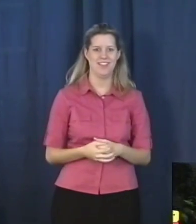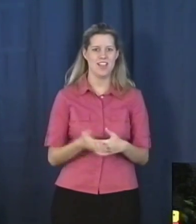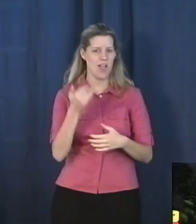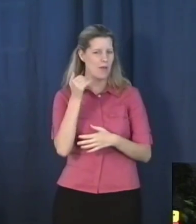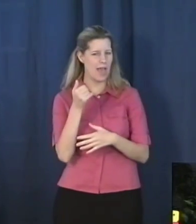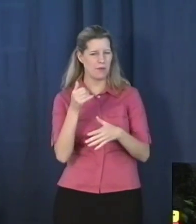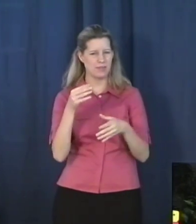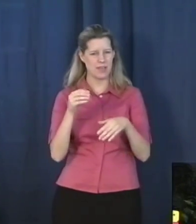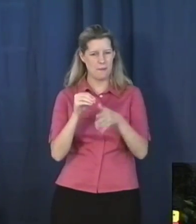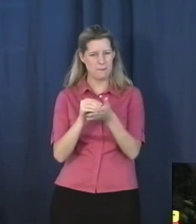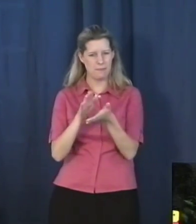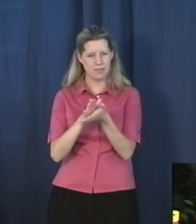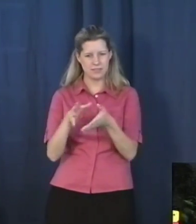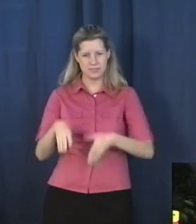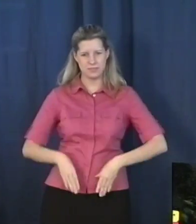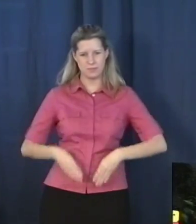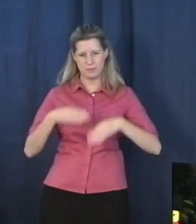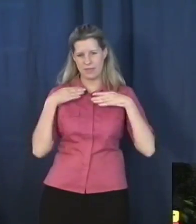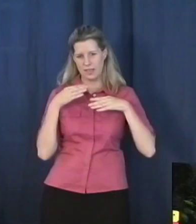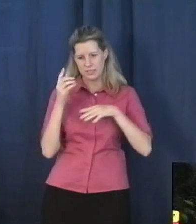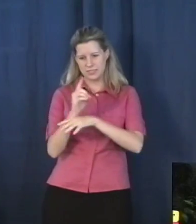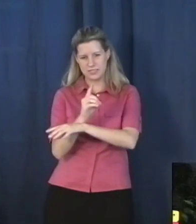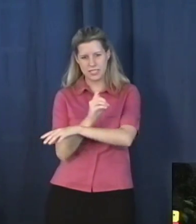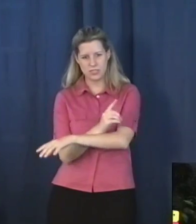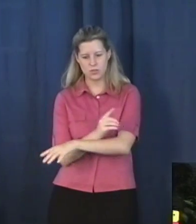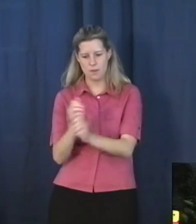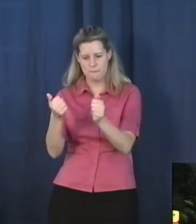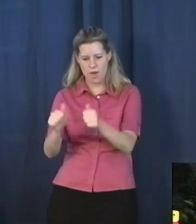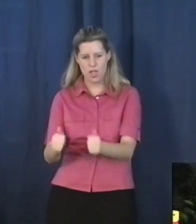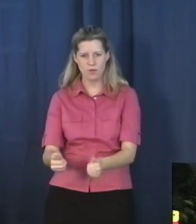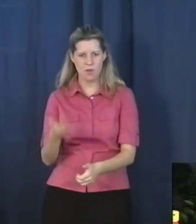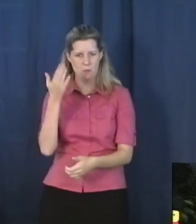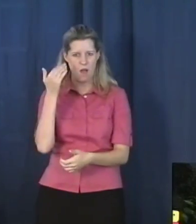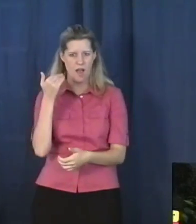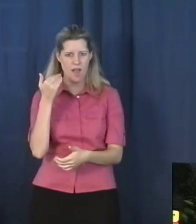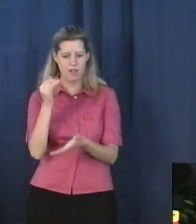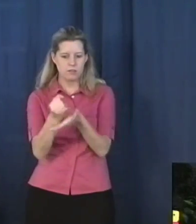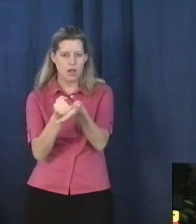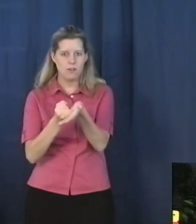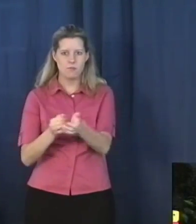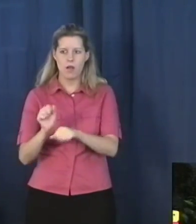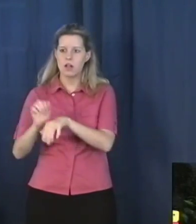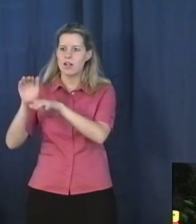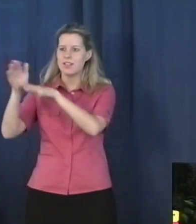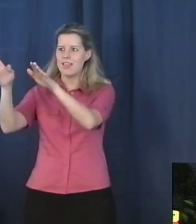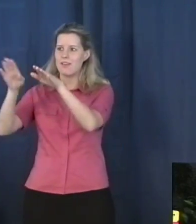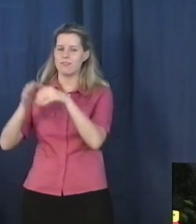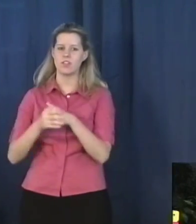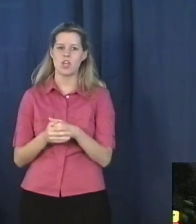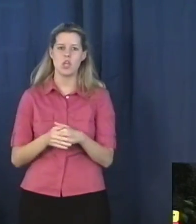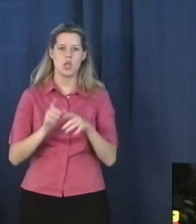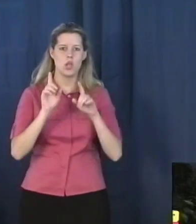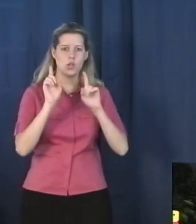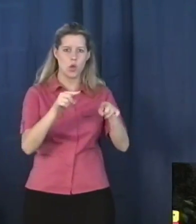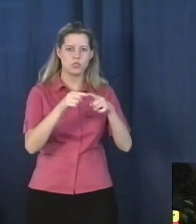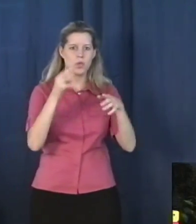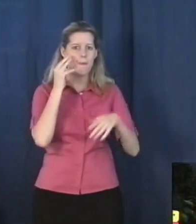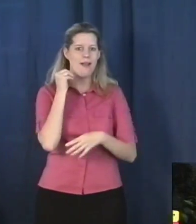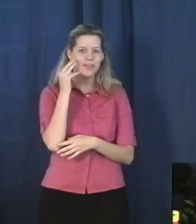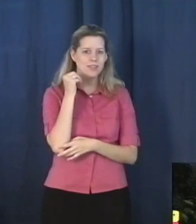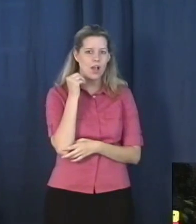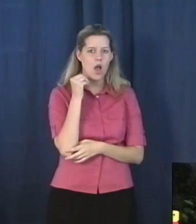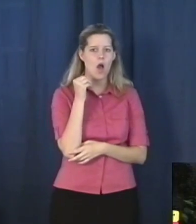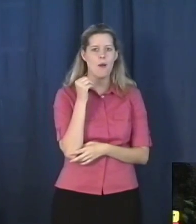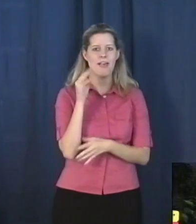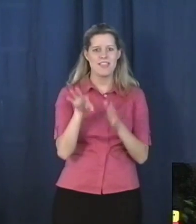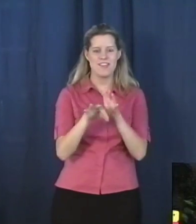Why would they put dinosaurs on their blankets and on their pottery and carve them on cliff walls? You go to Acapulco, Mexico,